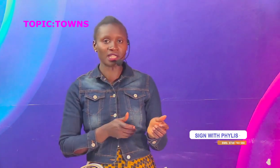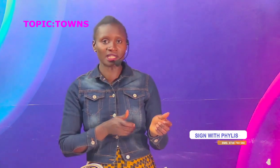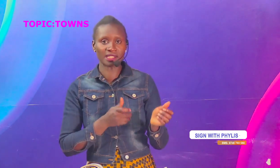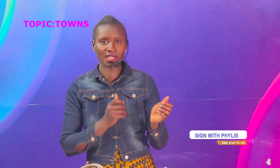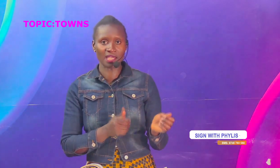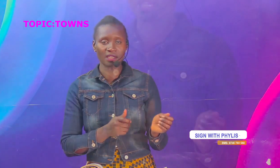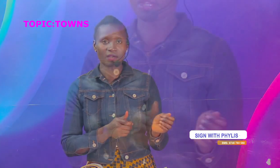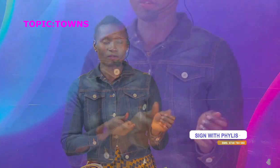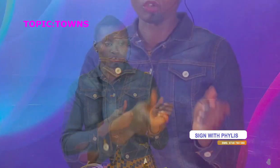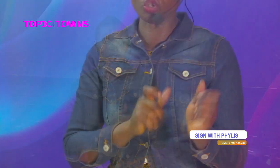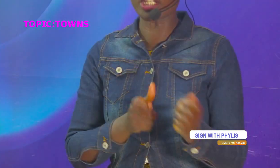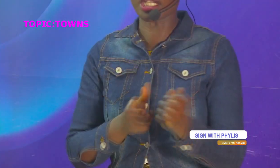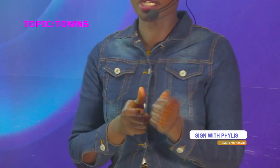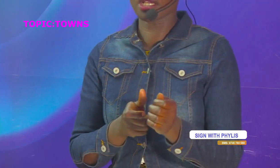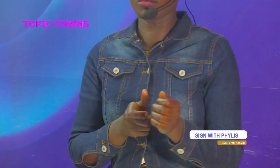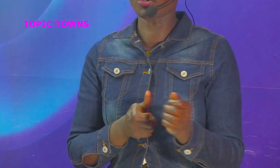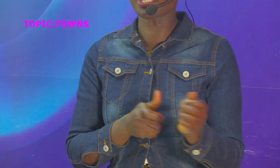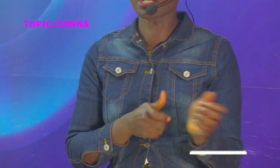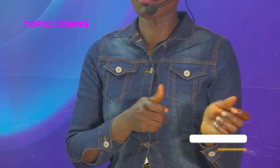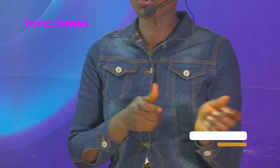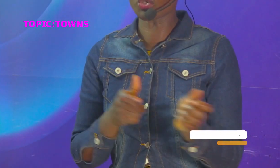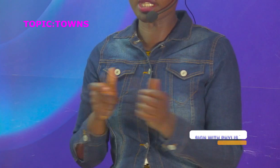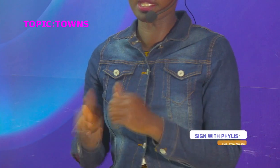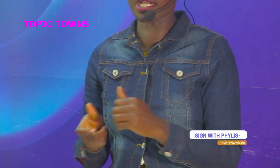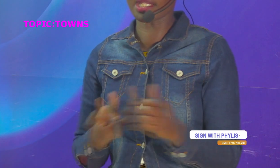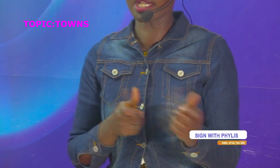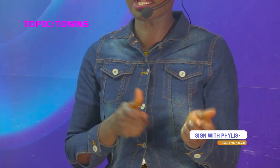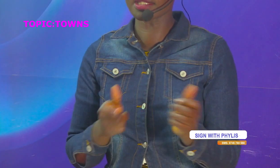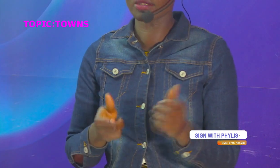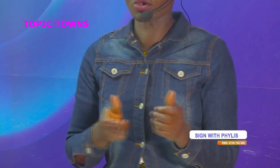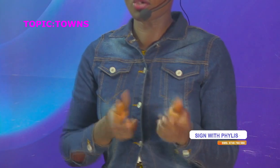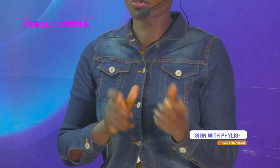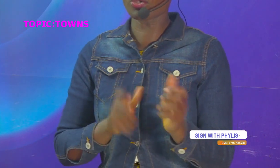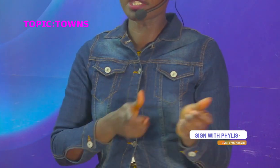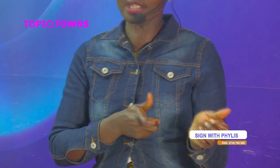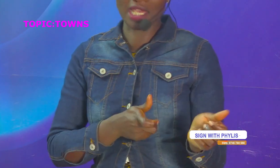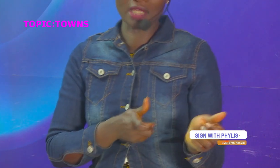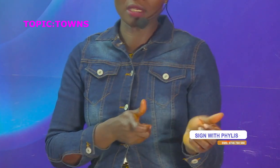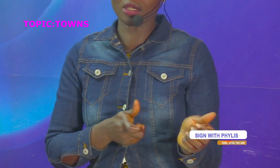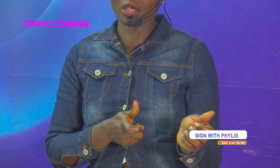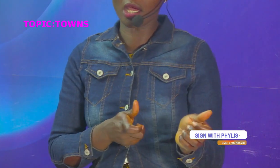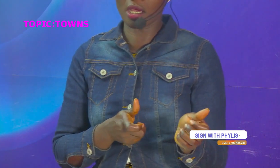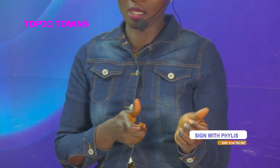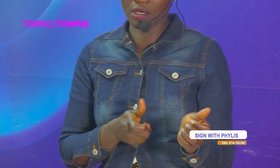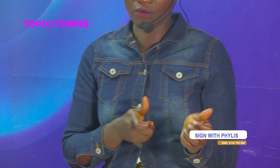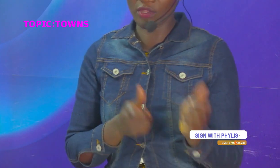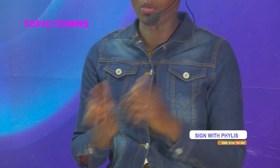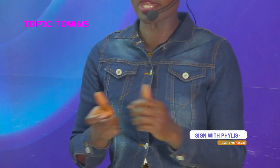sign for shooting, because there are more shootings there and killings. So you use this sign for the word Mandera.